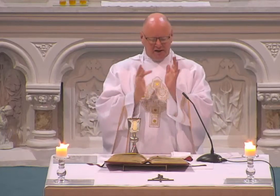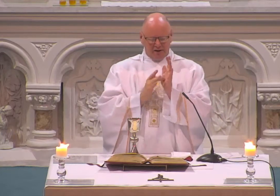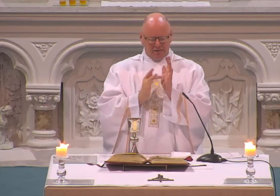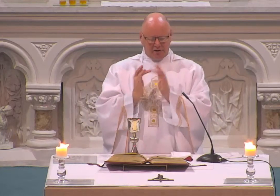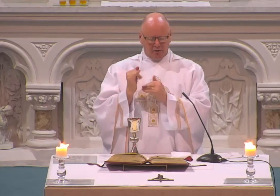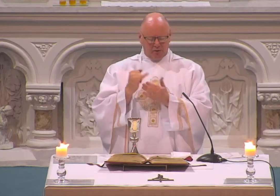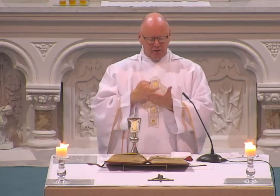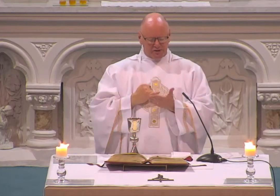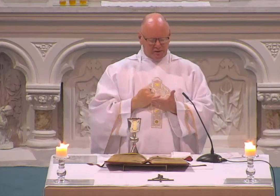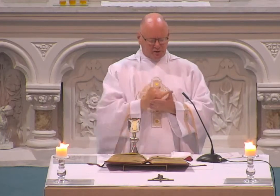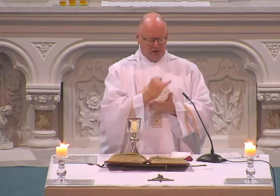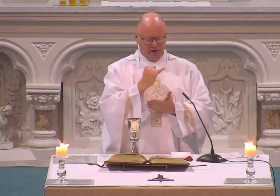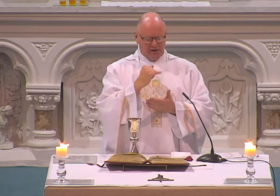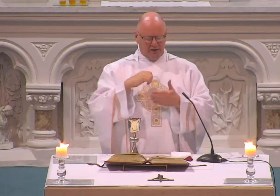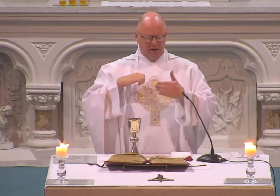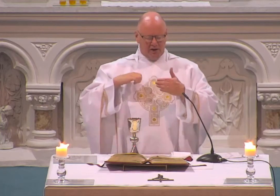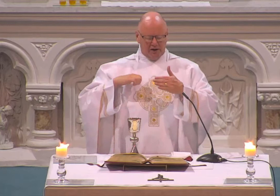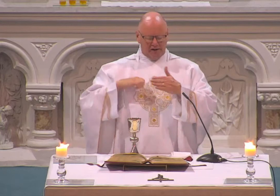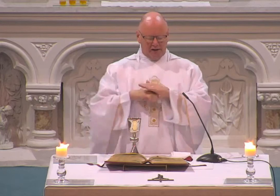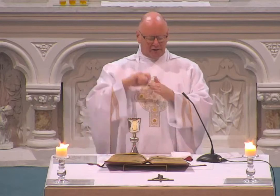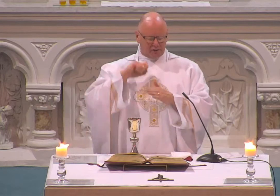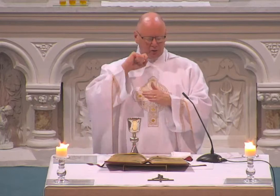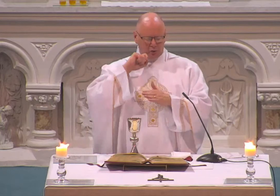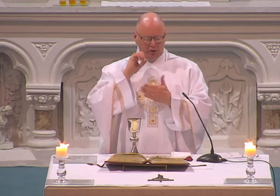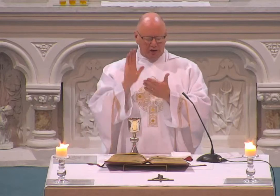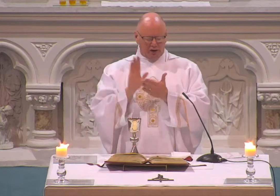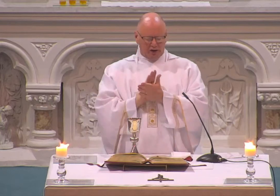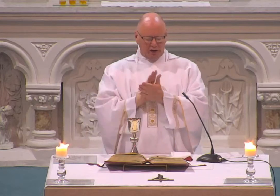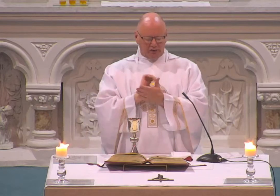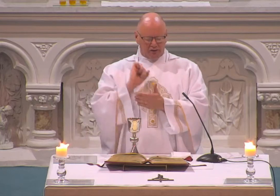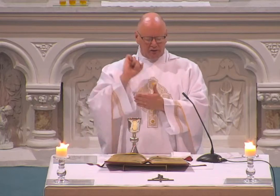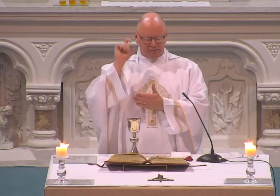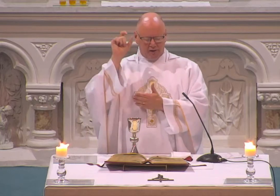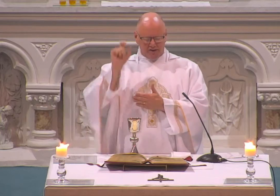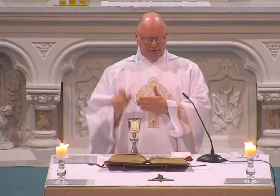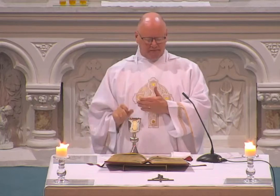he was betrayed, and entered willingly into his passion,